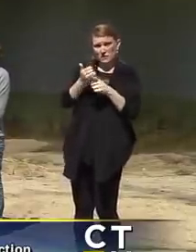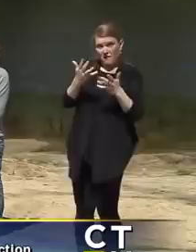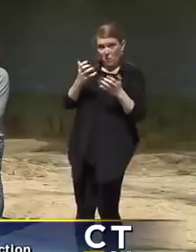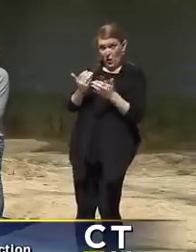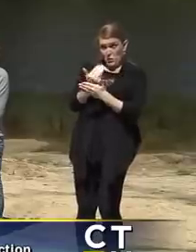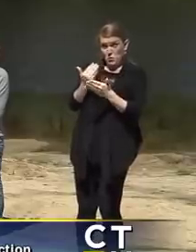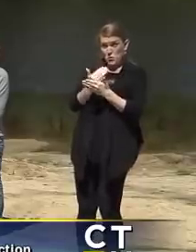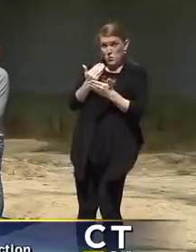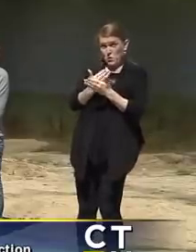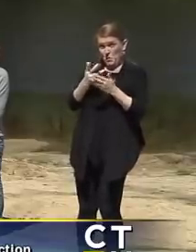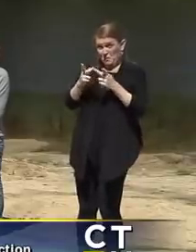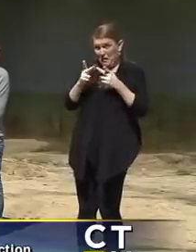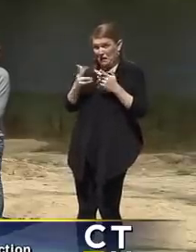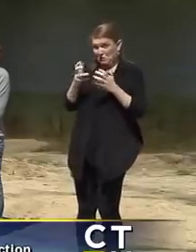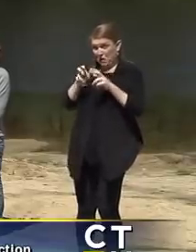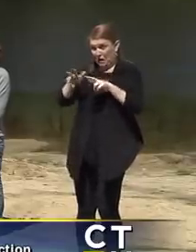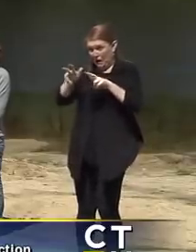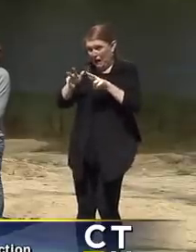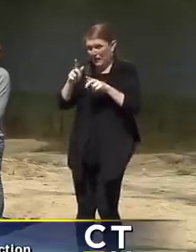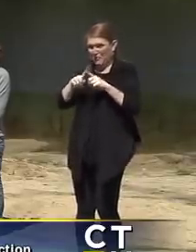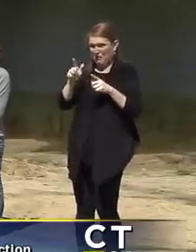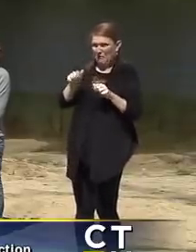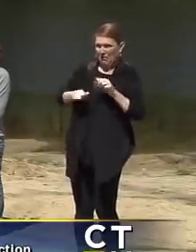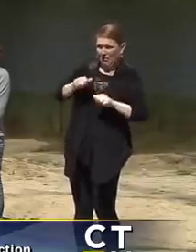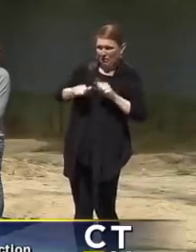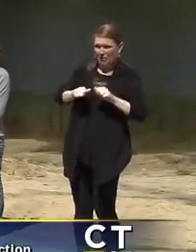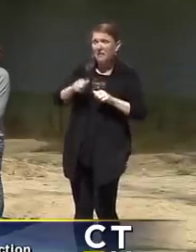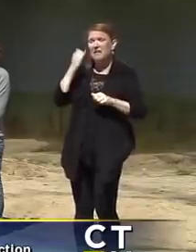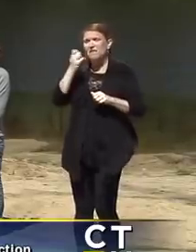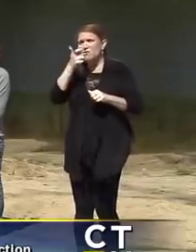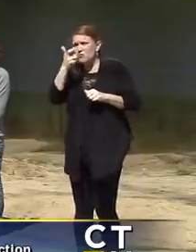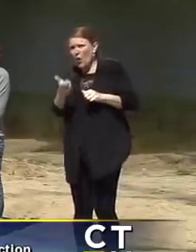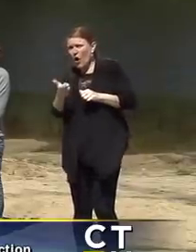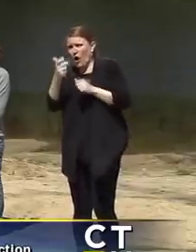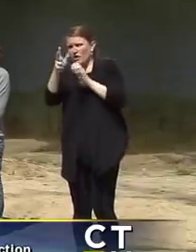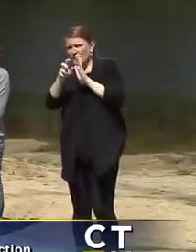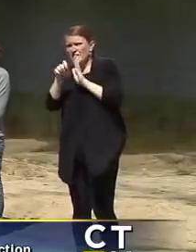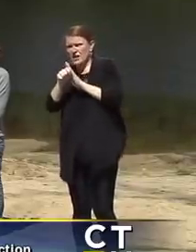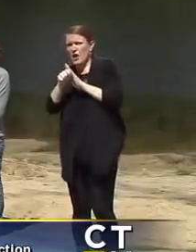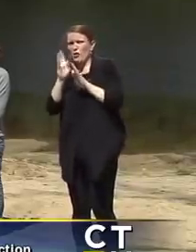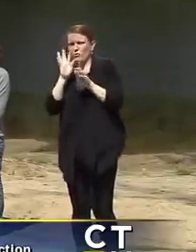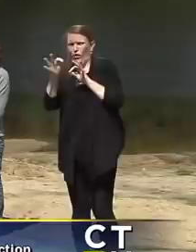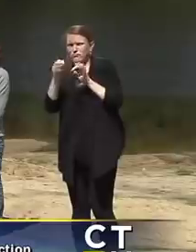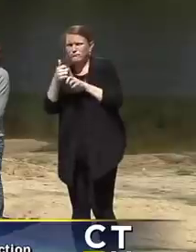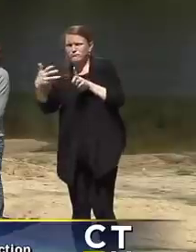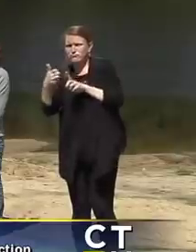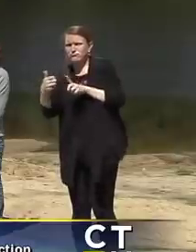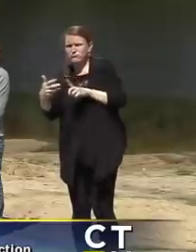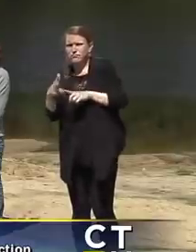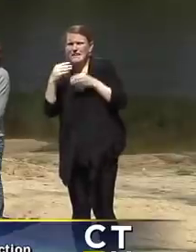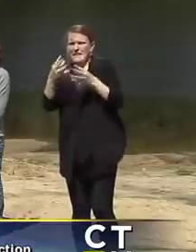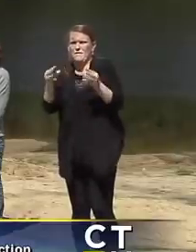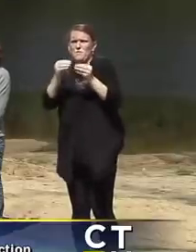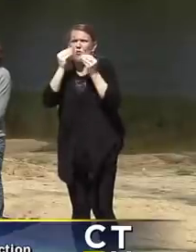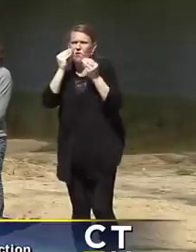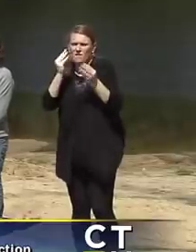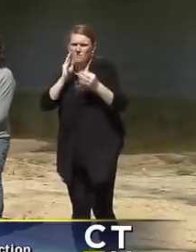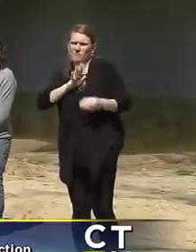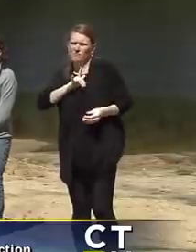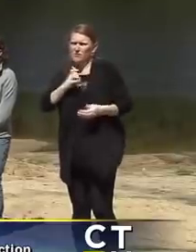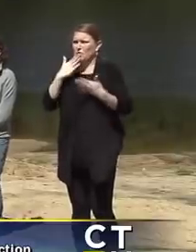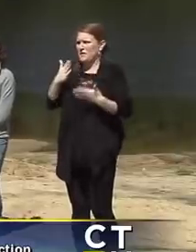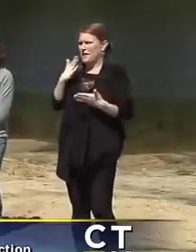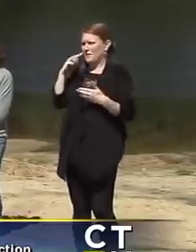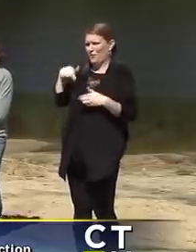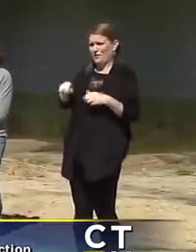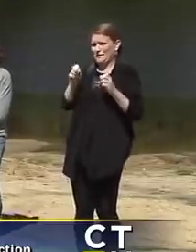take a look at some of the videos, and it'll give you, I think, some additional resource to find great places to hike. So thank you very much for the